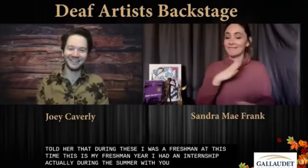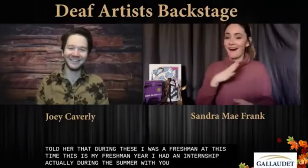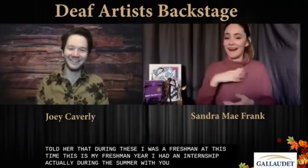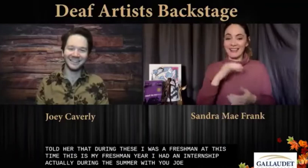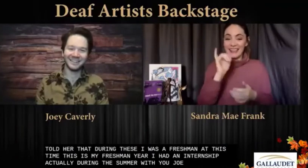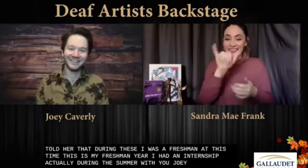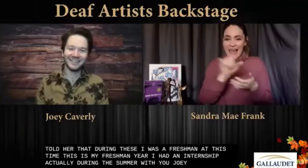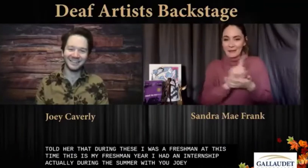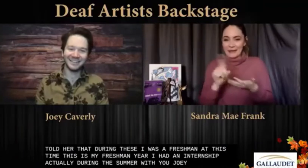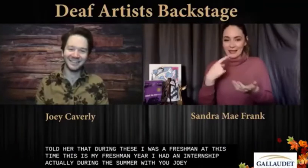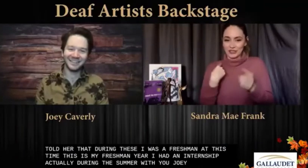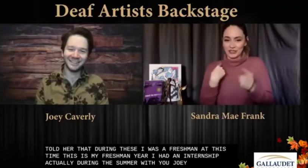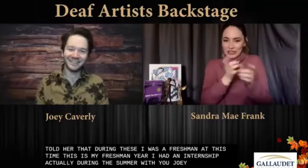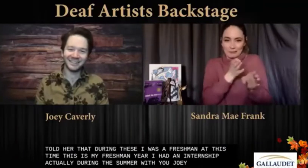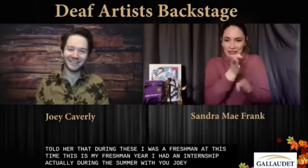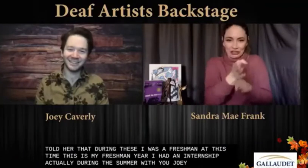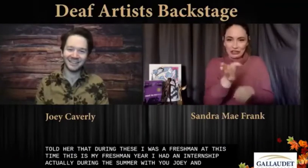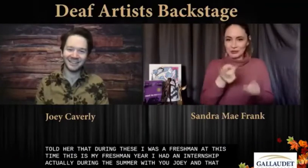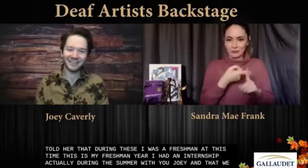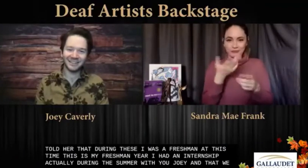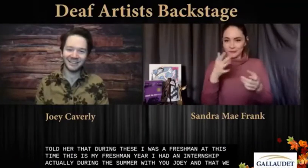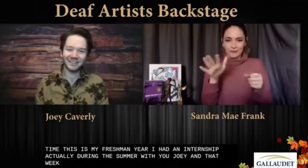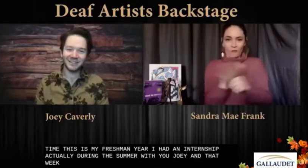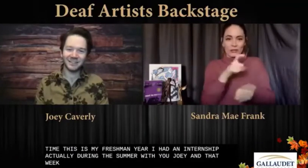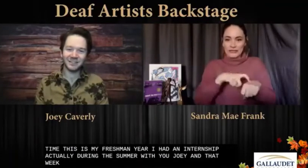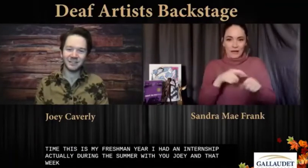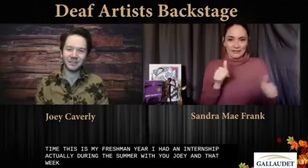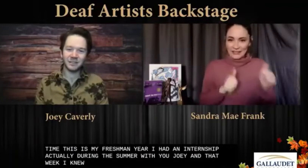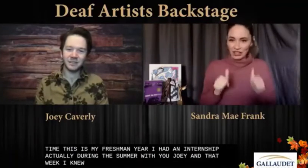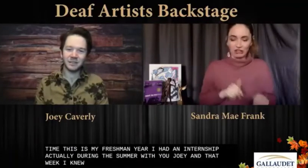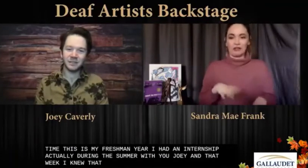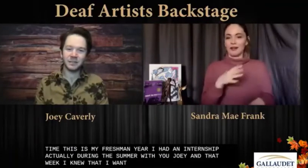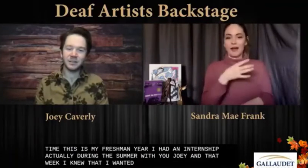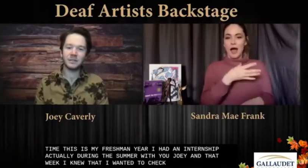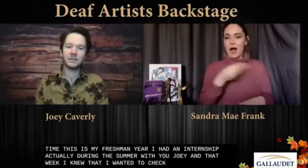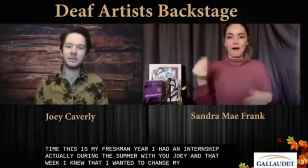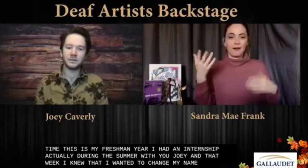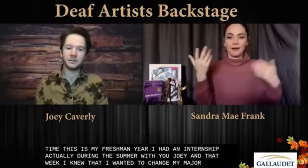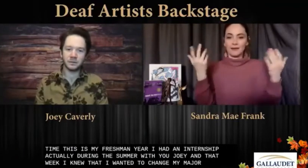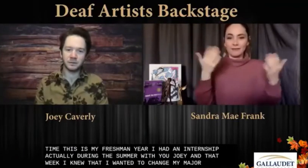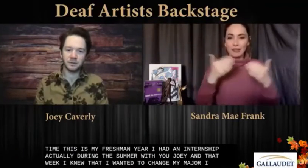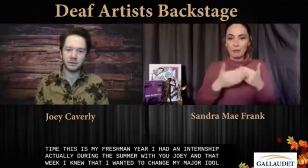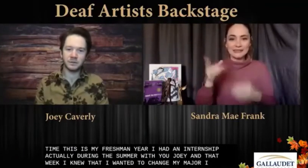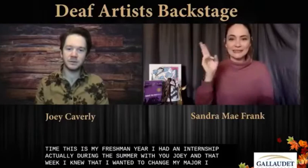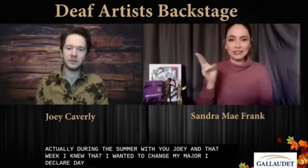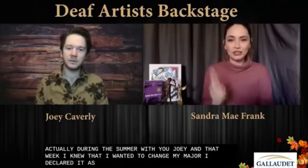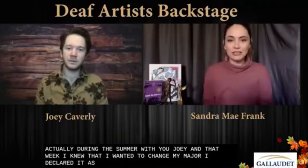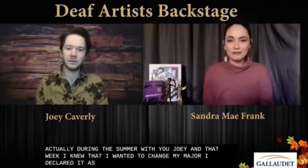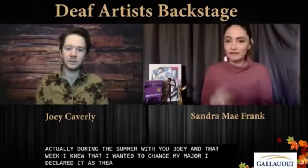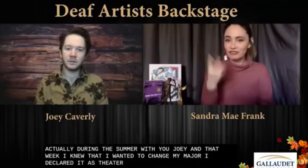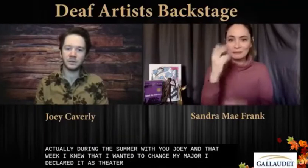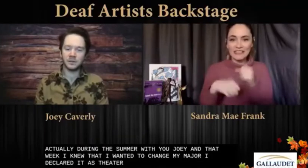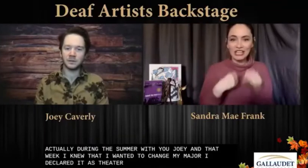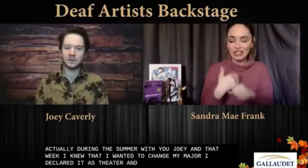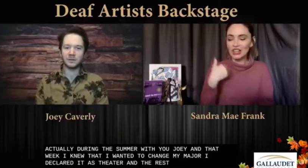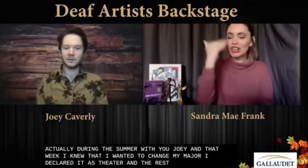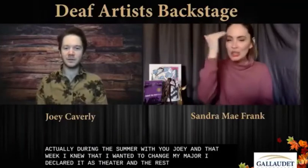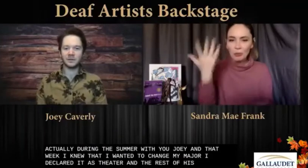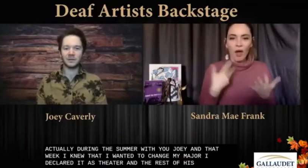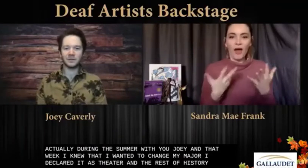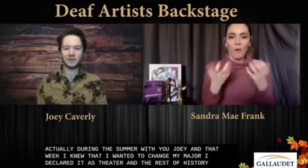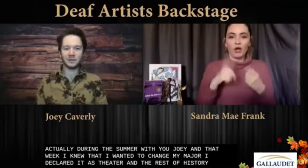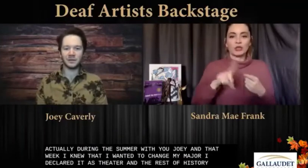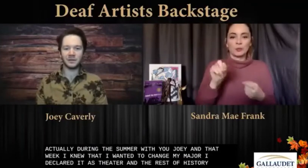you Joey and that week I knew that I wanted to change my major I declared it as theater and the rest is